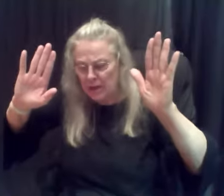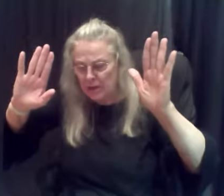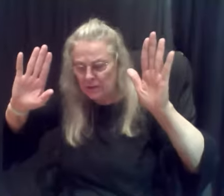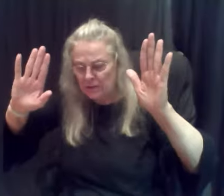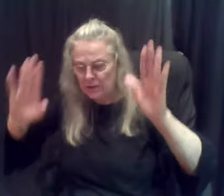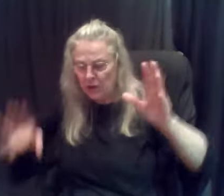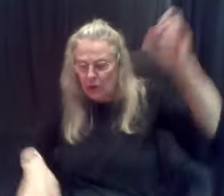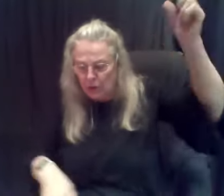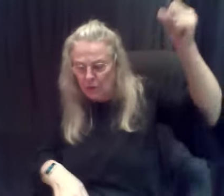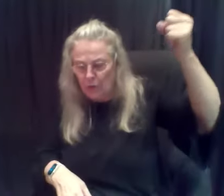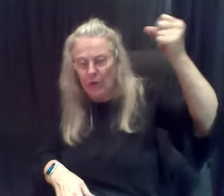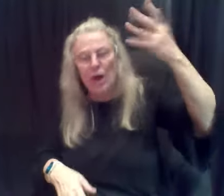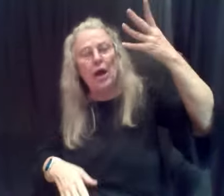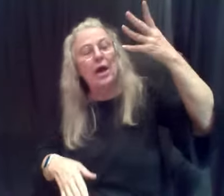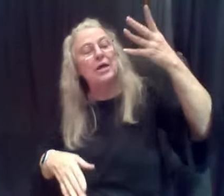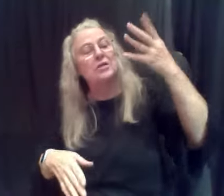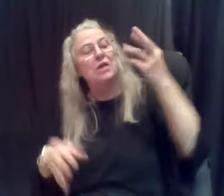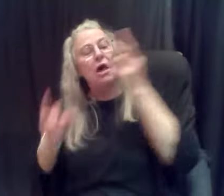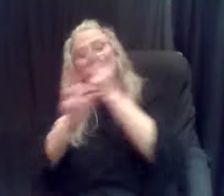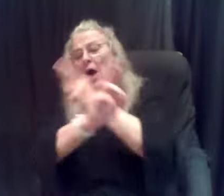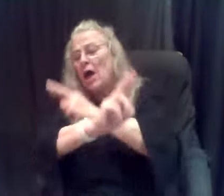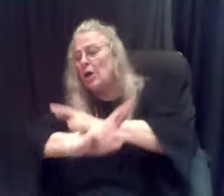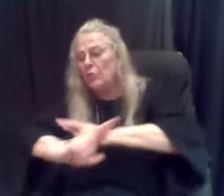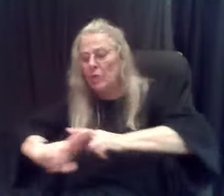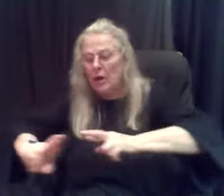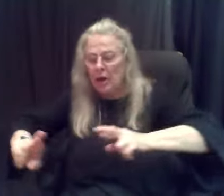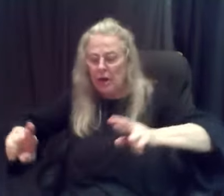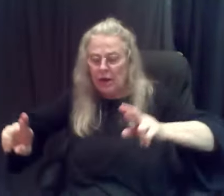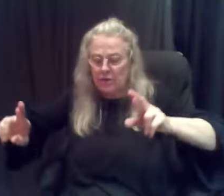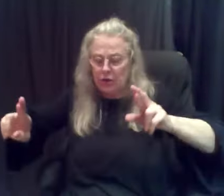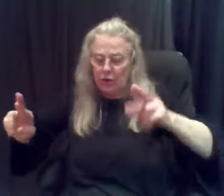marvelous, grace that rescued